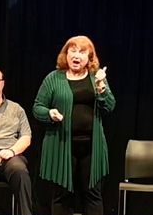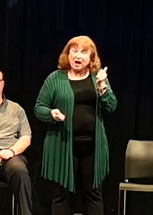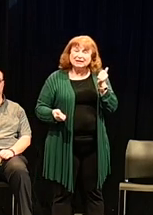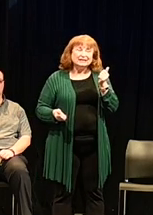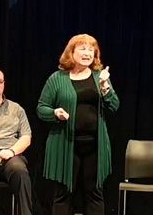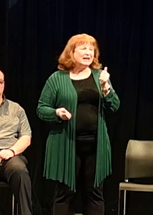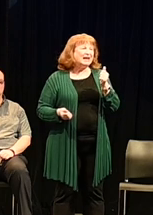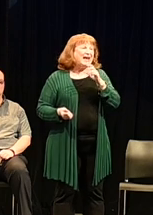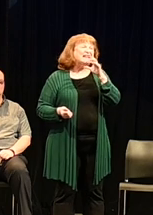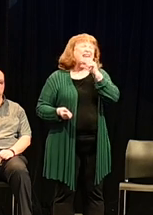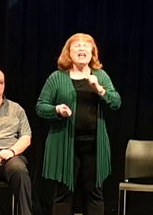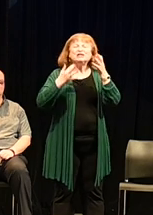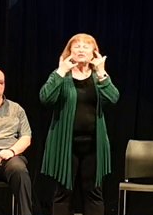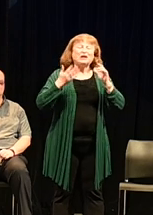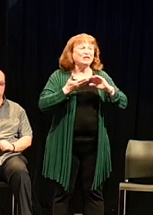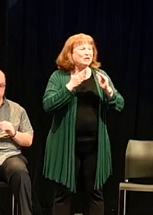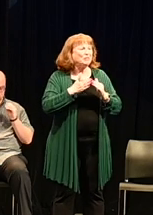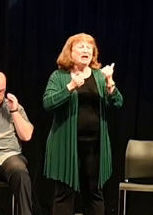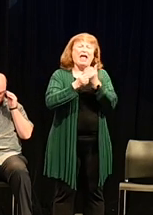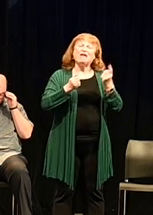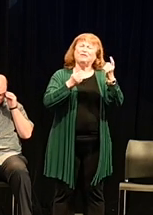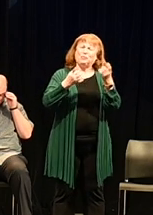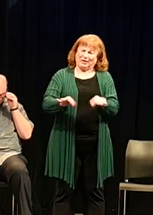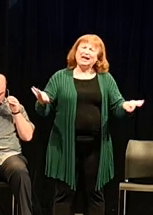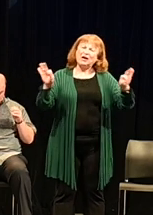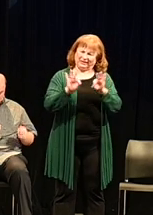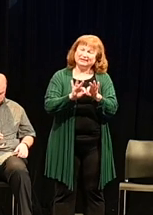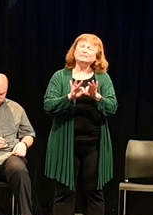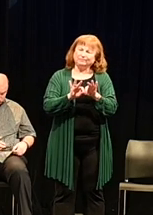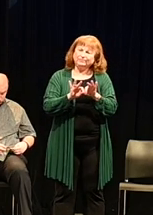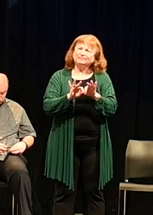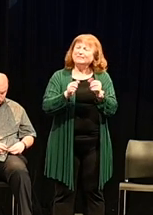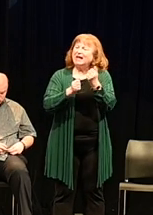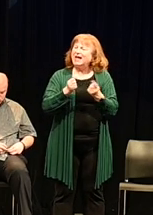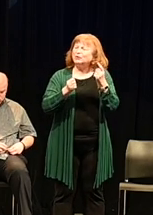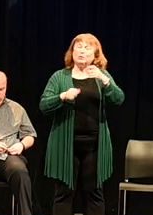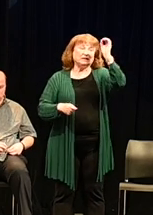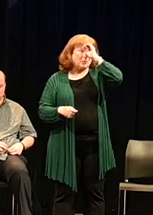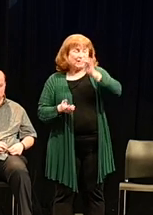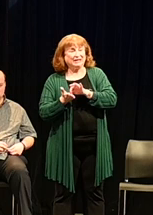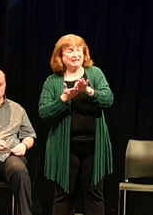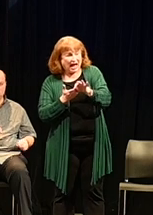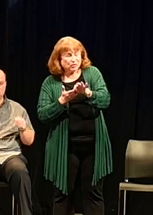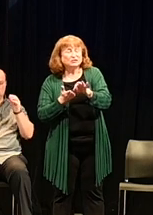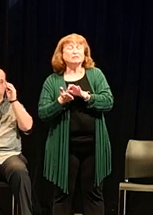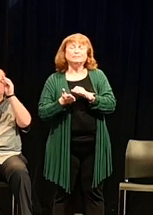Because in an age-friendly community, everyone counts. Everyone's opinion